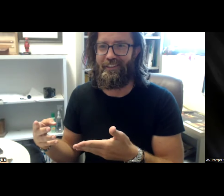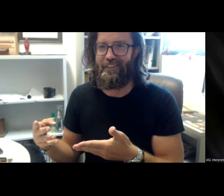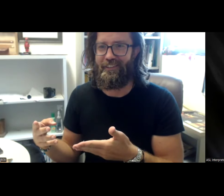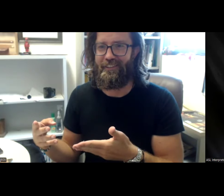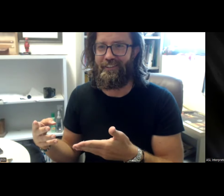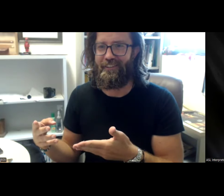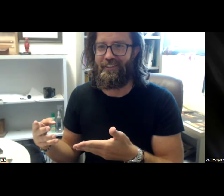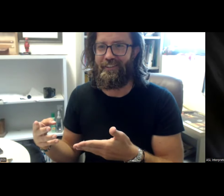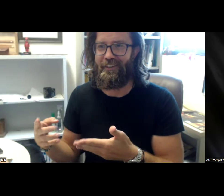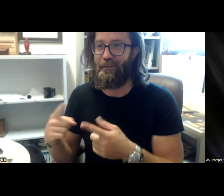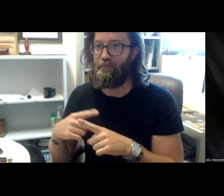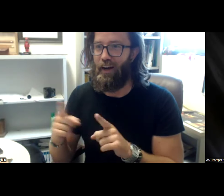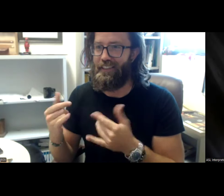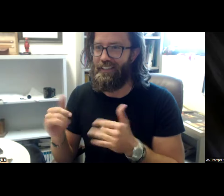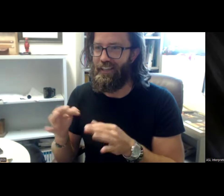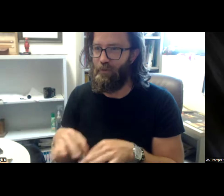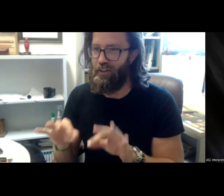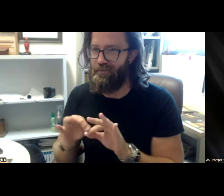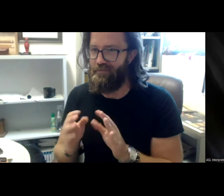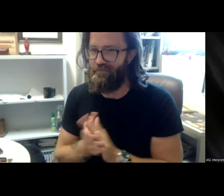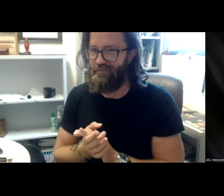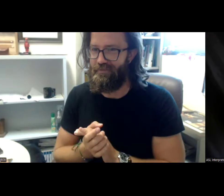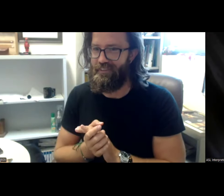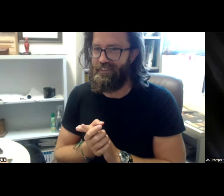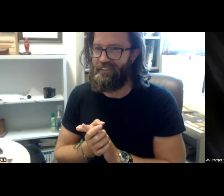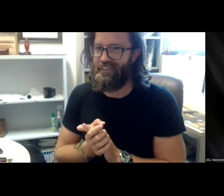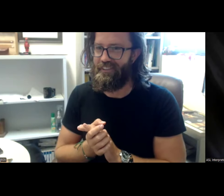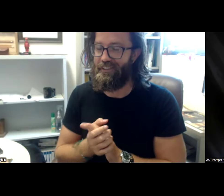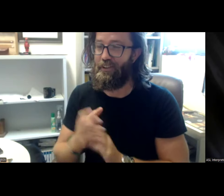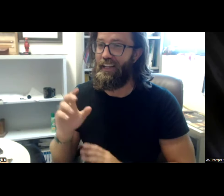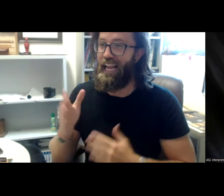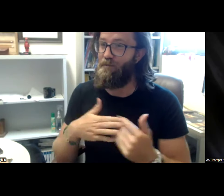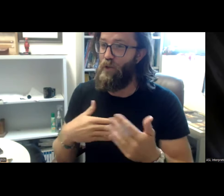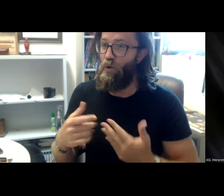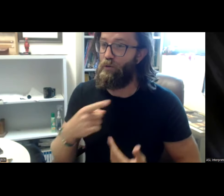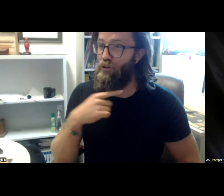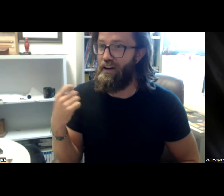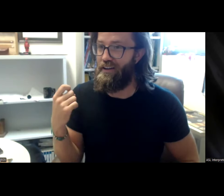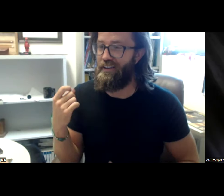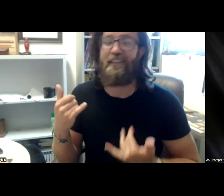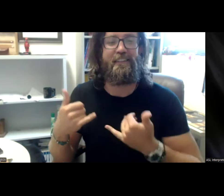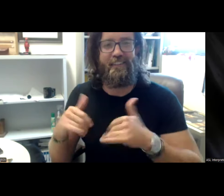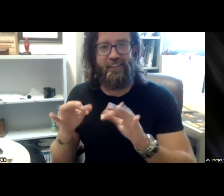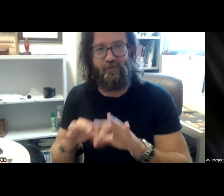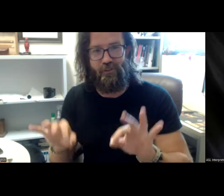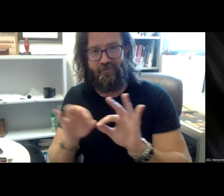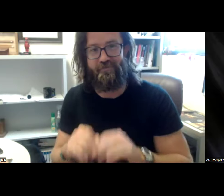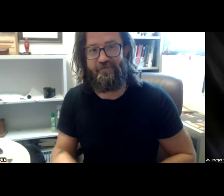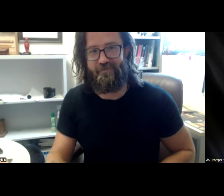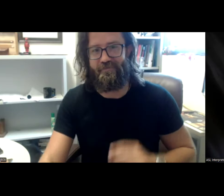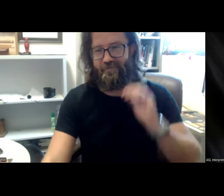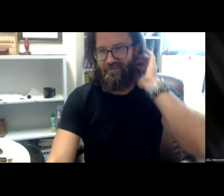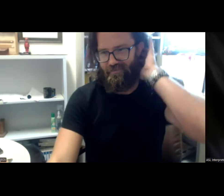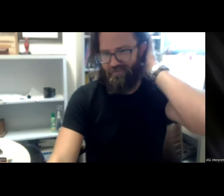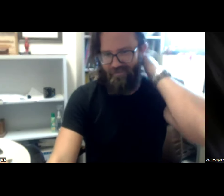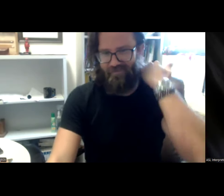relation to scheduling or schedules, but it was still very important. Even though it was dry,